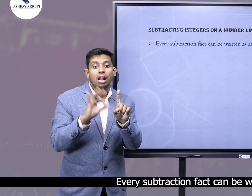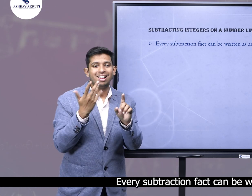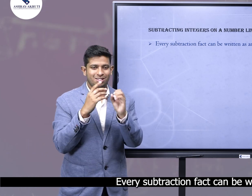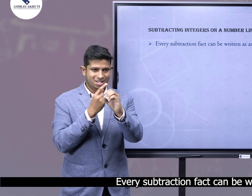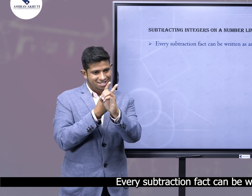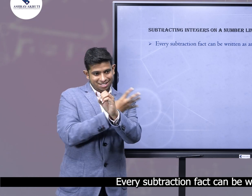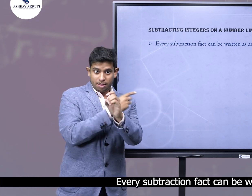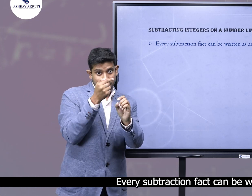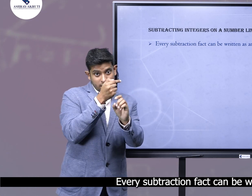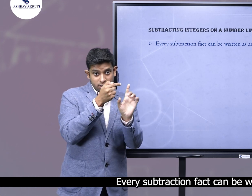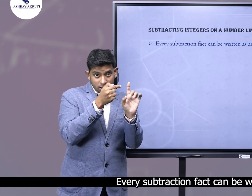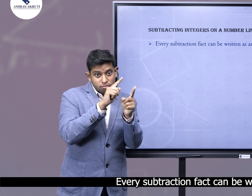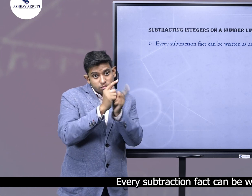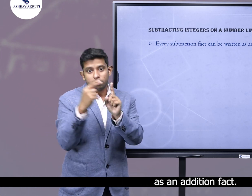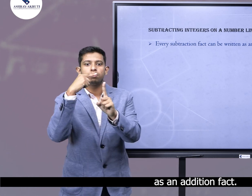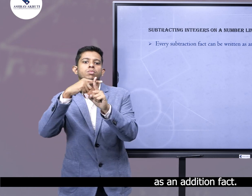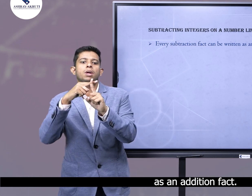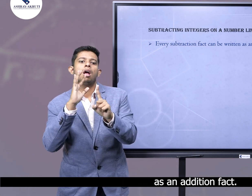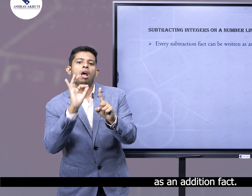Every subtraction fact can be written as an addition fact.